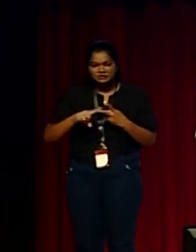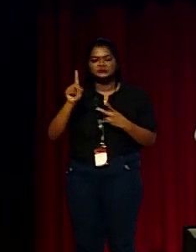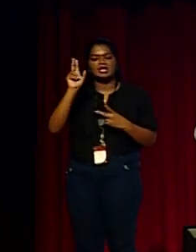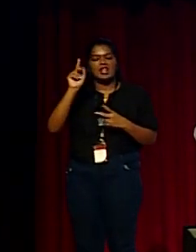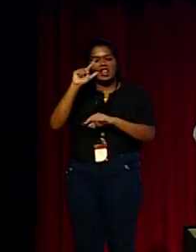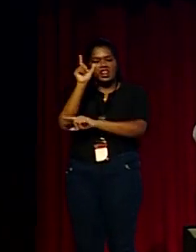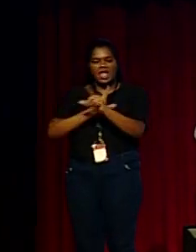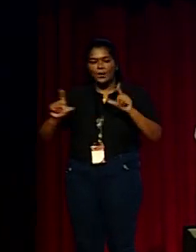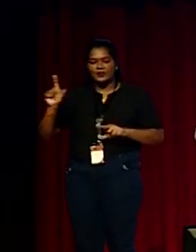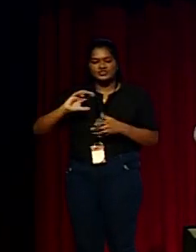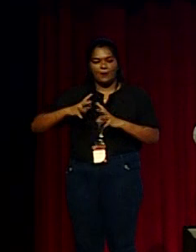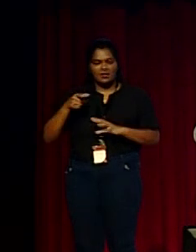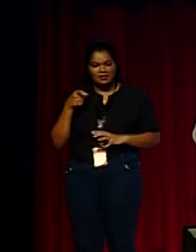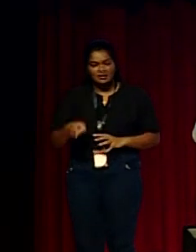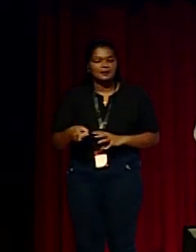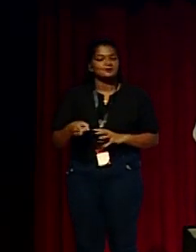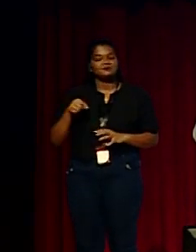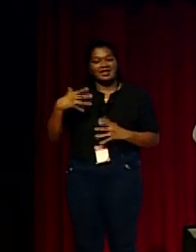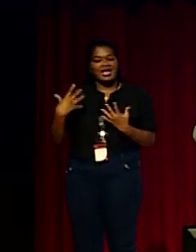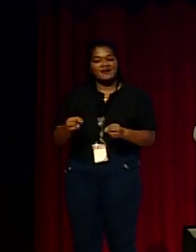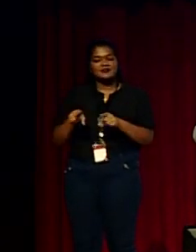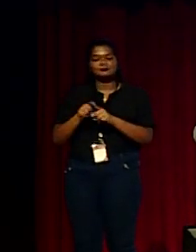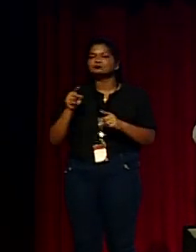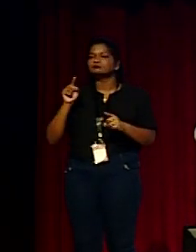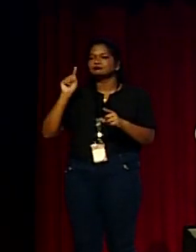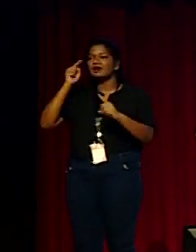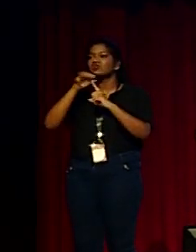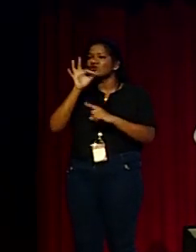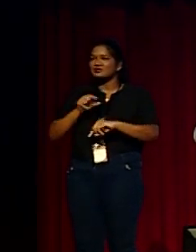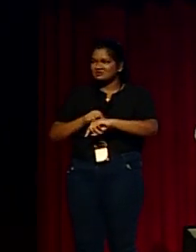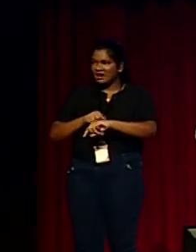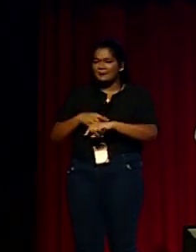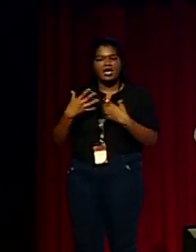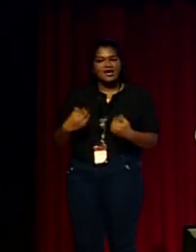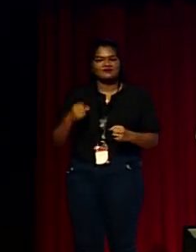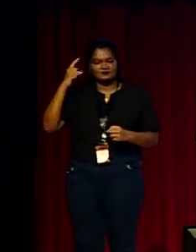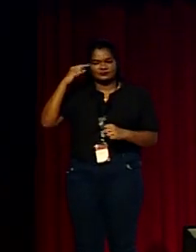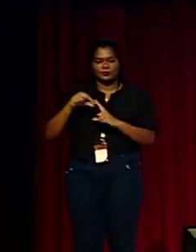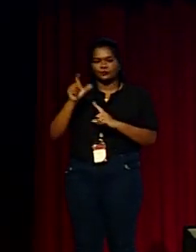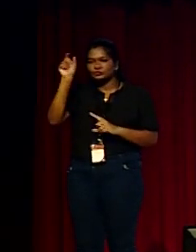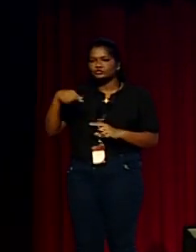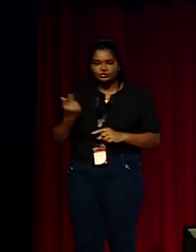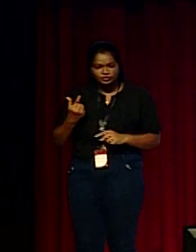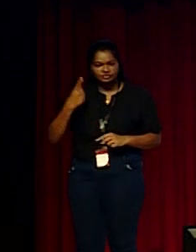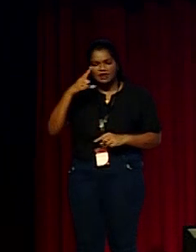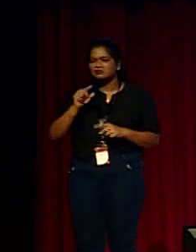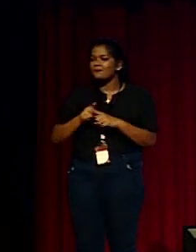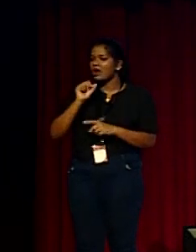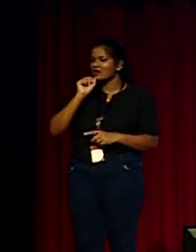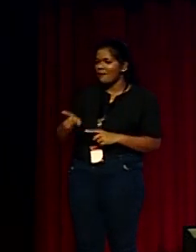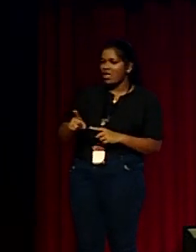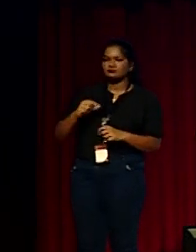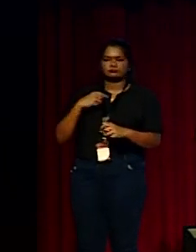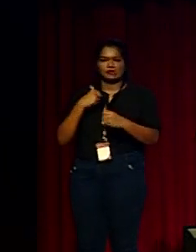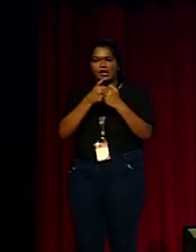language model. So BCI subsystem records EEG signals real time from user head and converts into control commands to